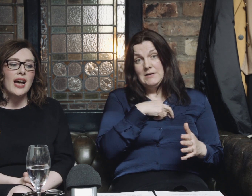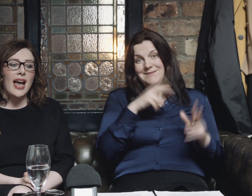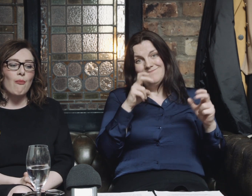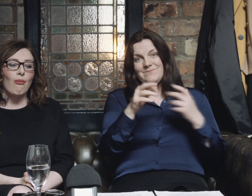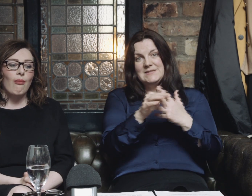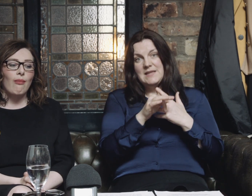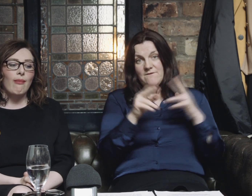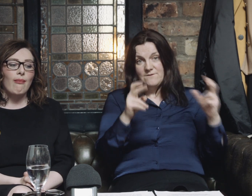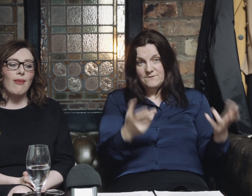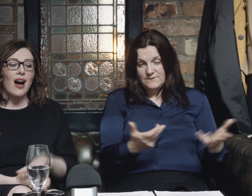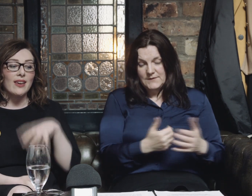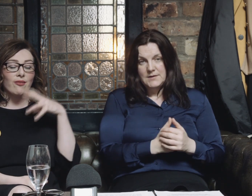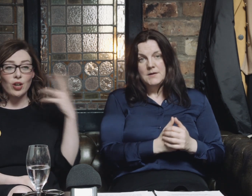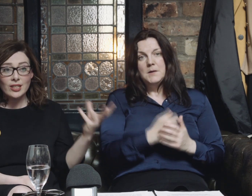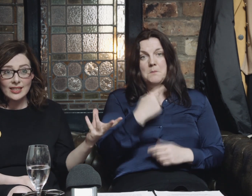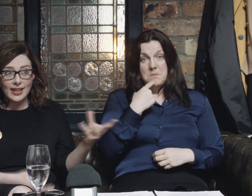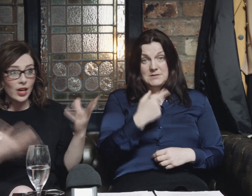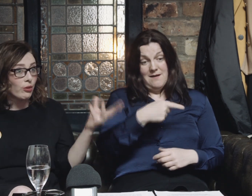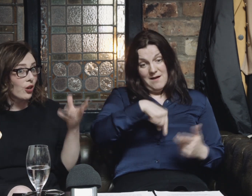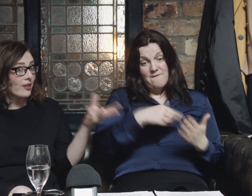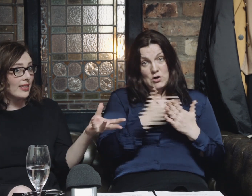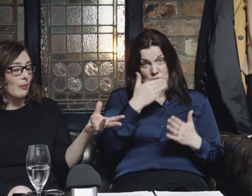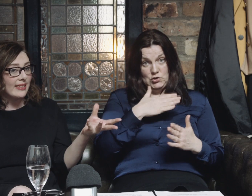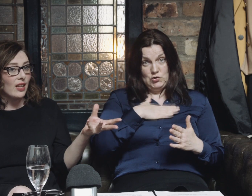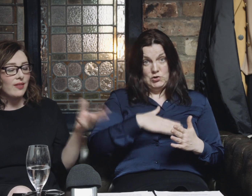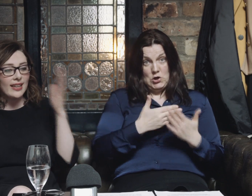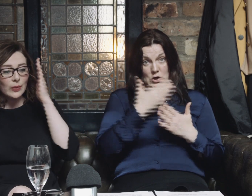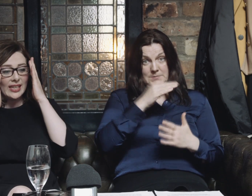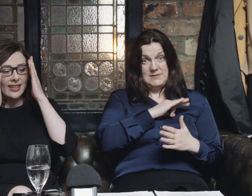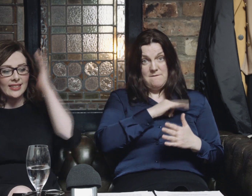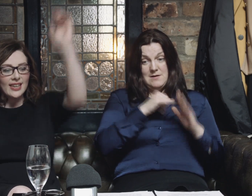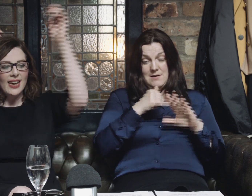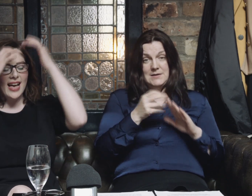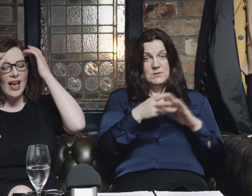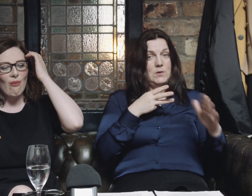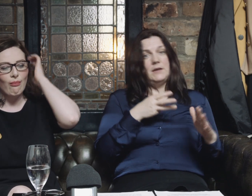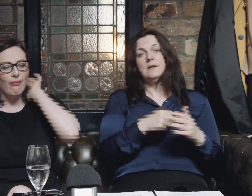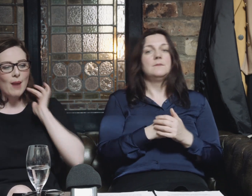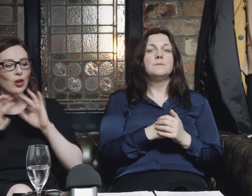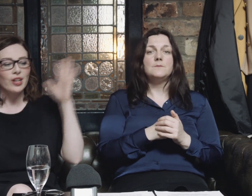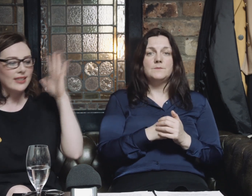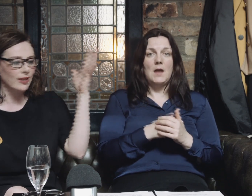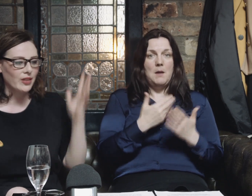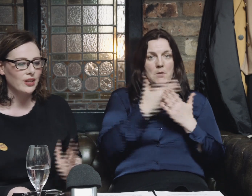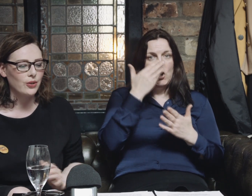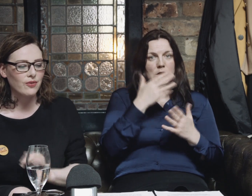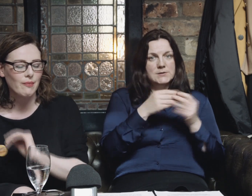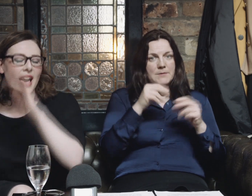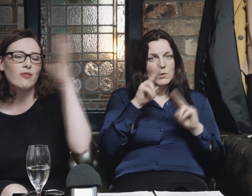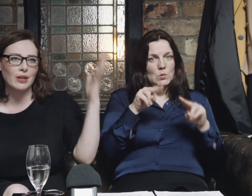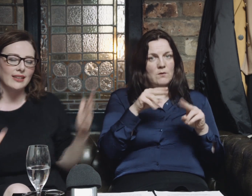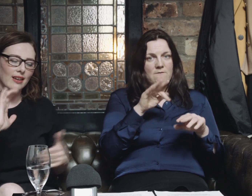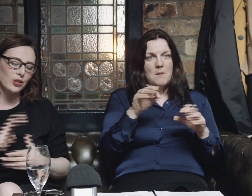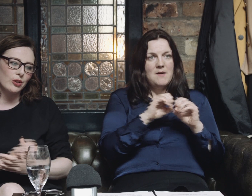but I have learnt, and I only learnt this myself last week, and I'm learning something new